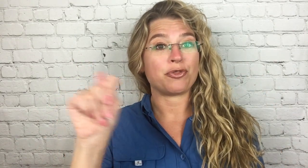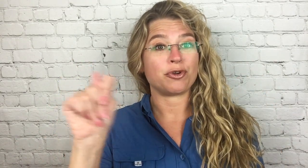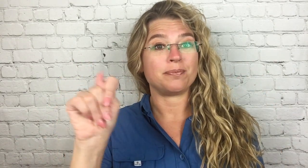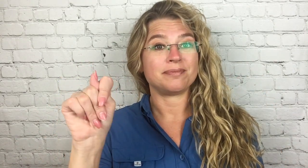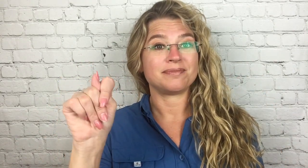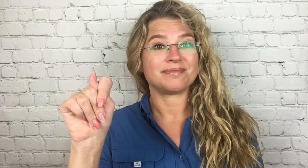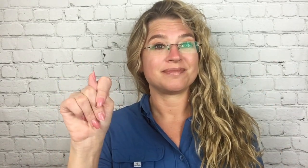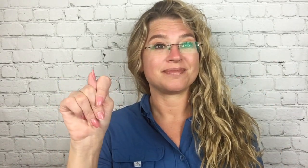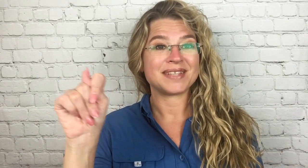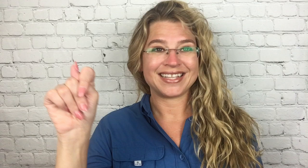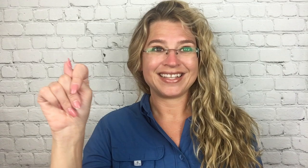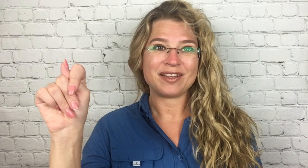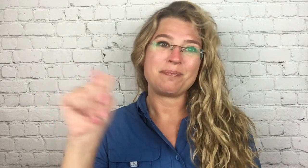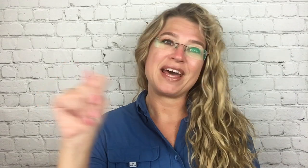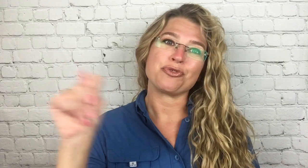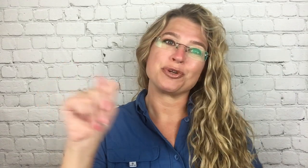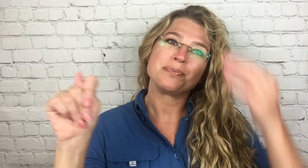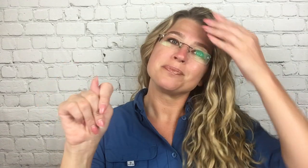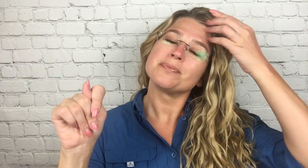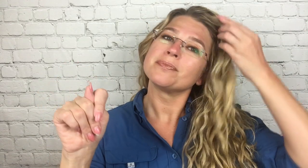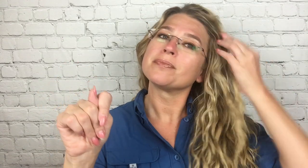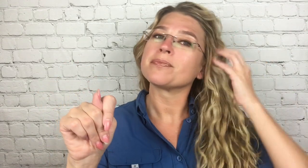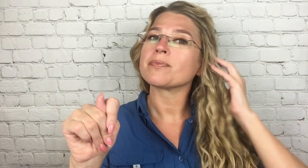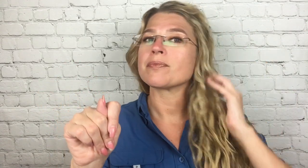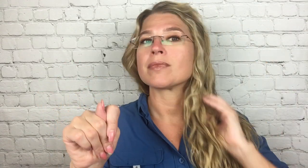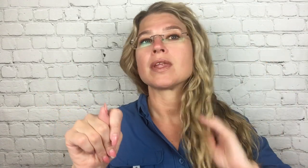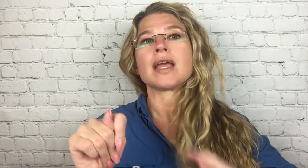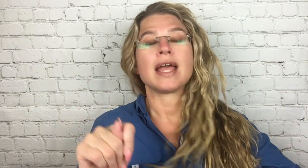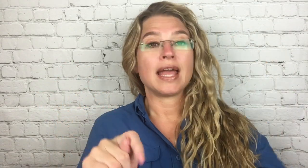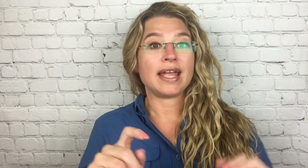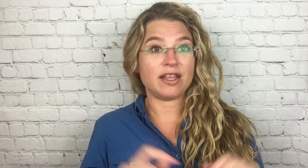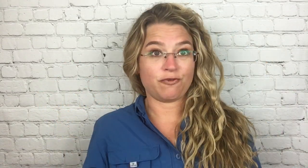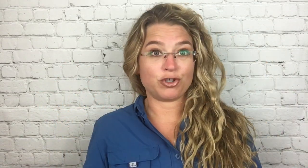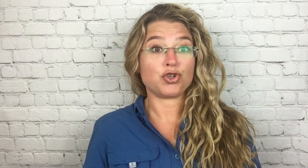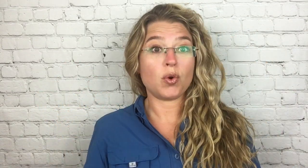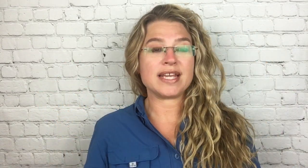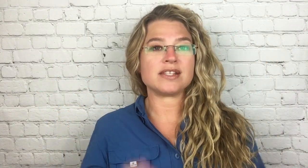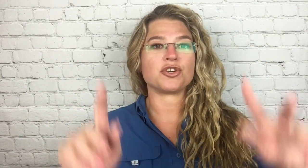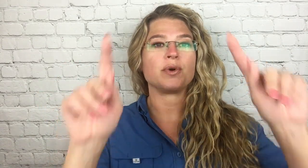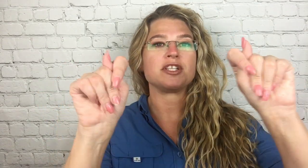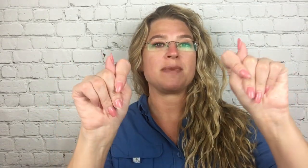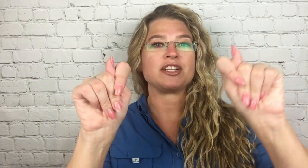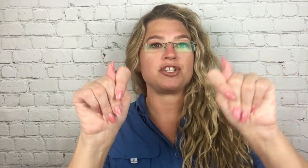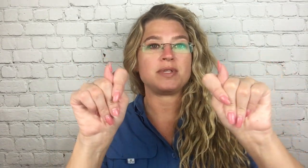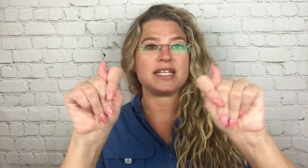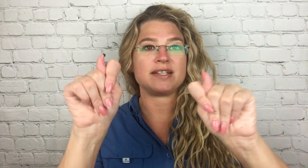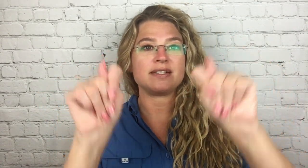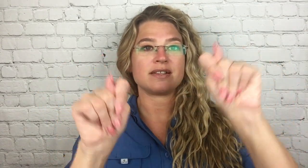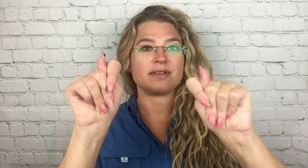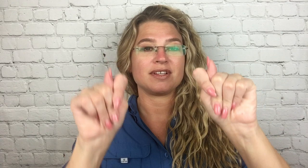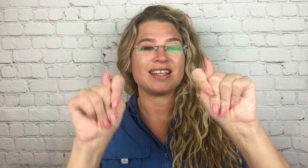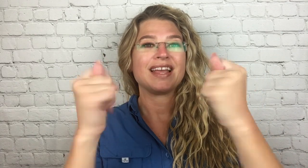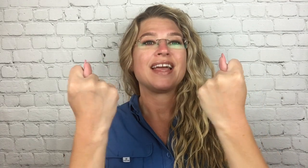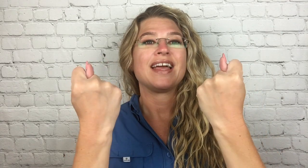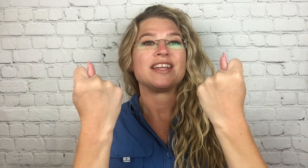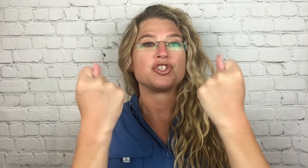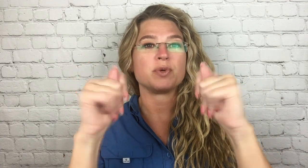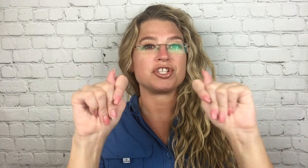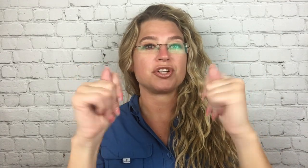bathroom, bathroom. And then for toys, you're going to make two T's, and twist your